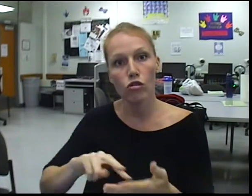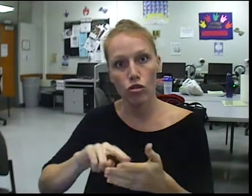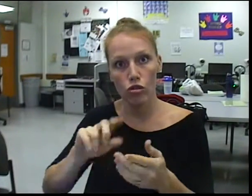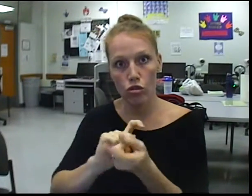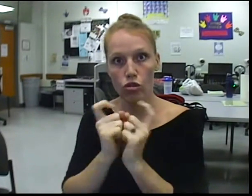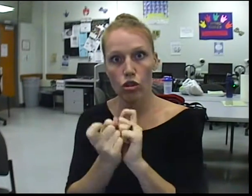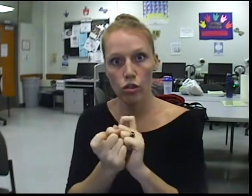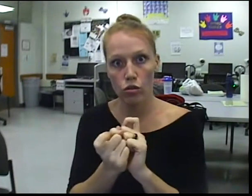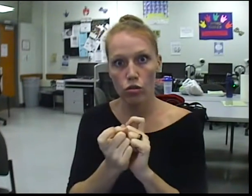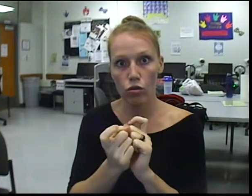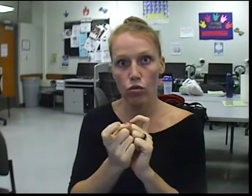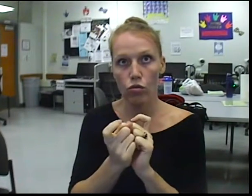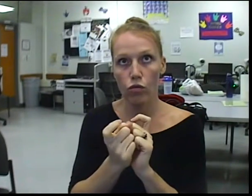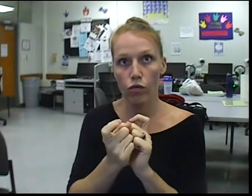water.